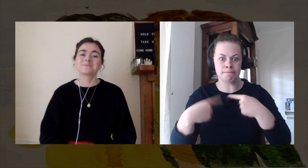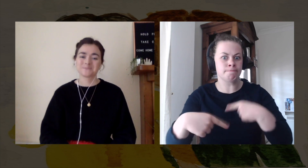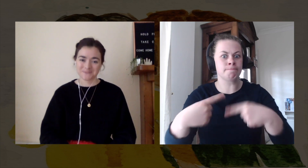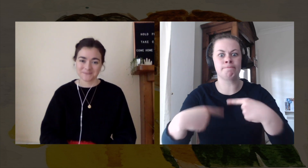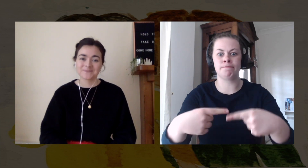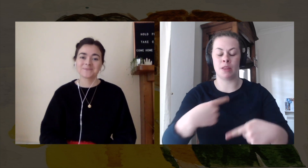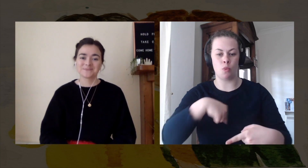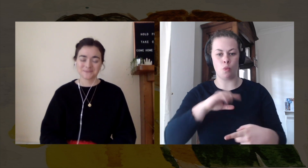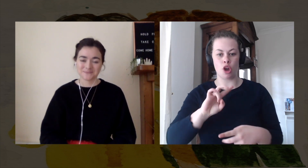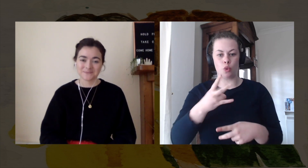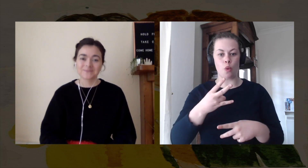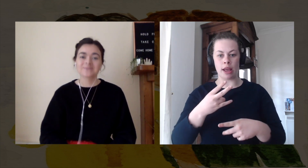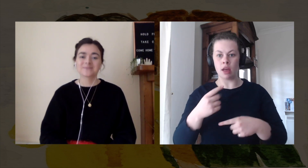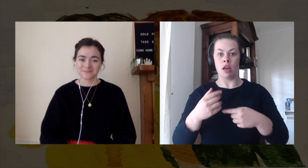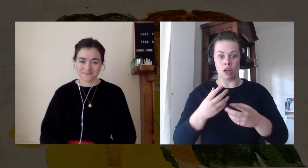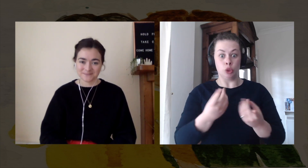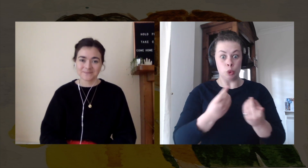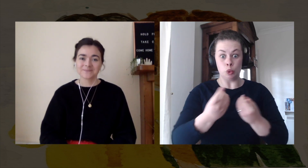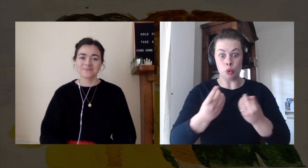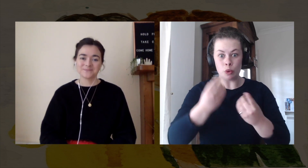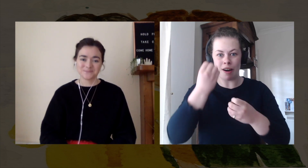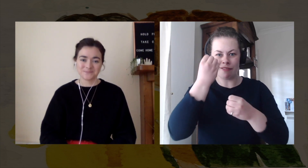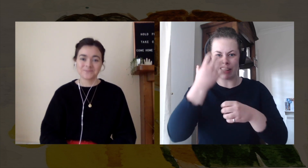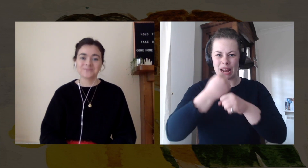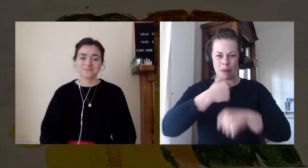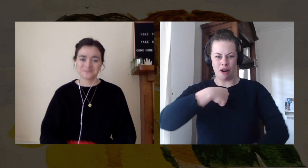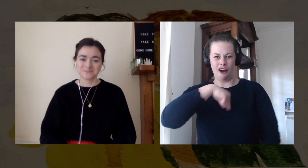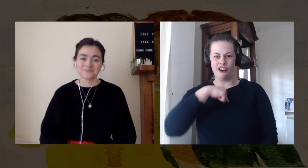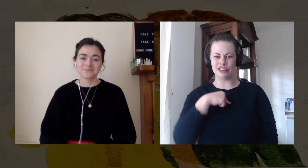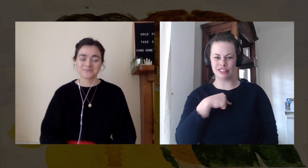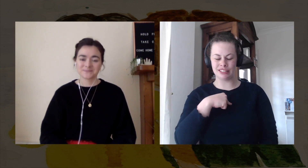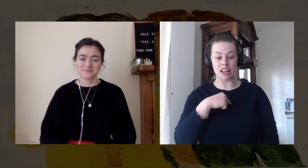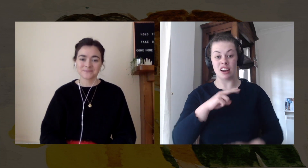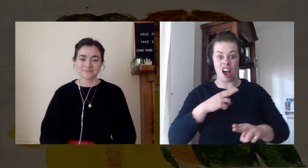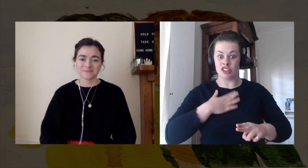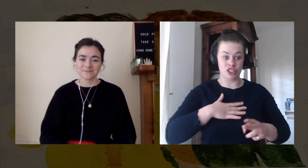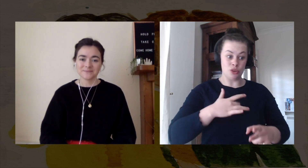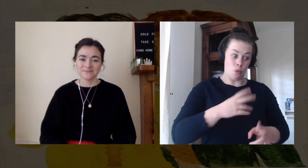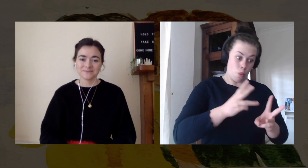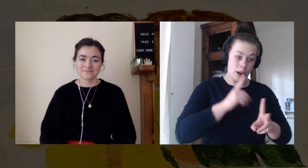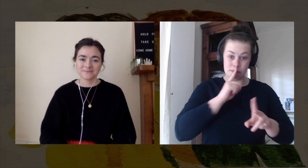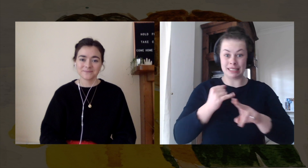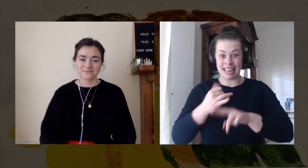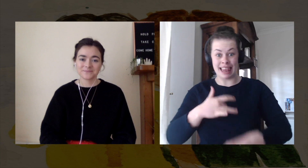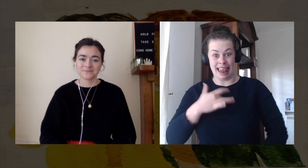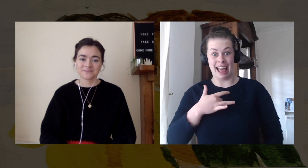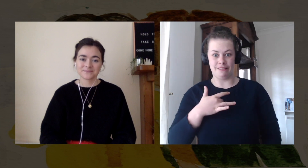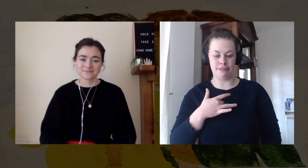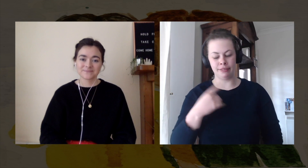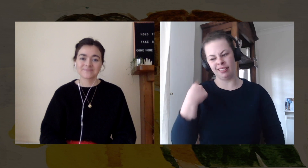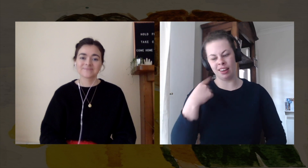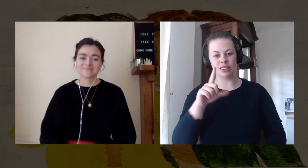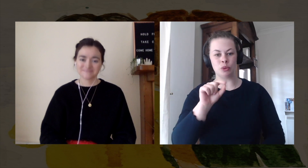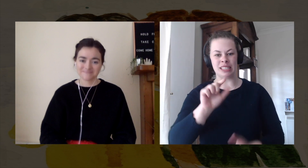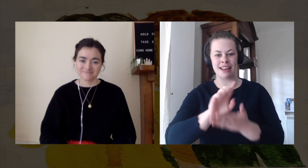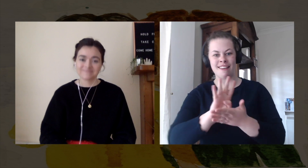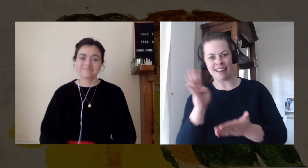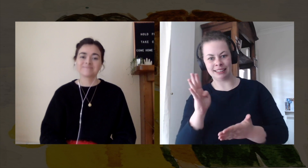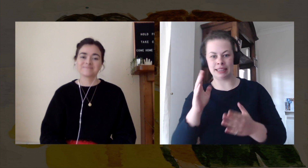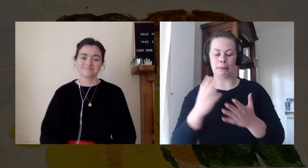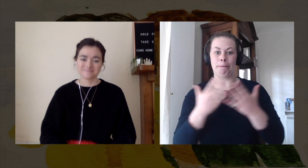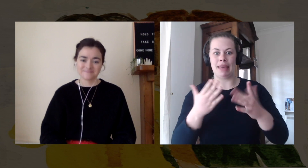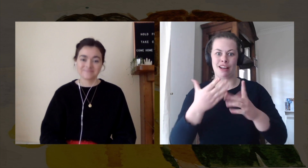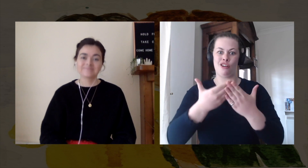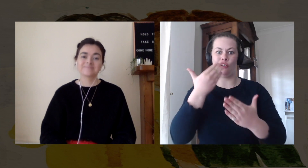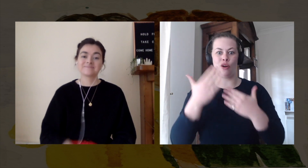Yes. Not just in work, but in life. Mm-hmm. That's something I learned in 2019. Gotta look after yourself too. Jonathan Von Ness would say,